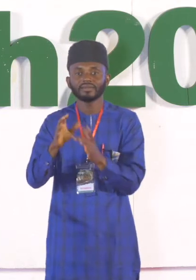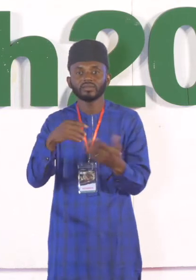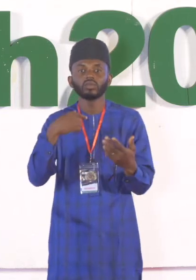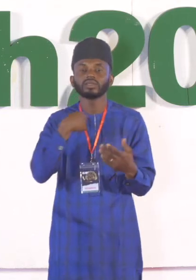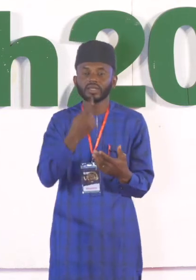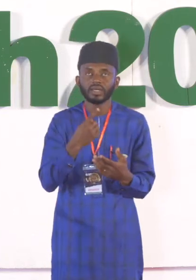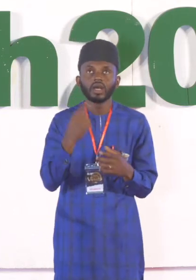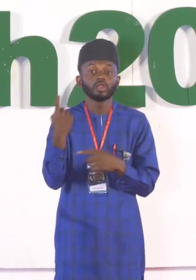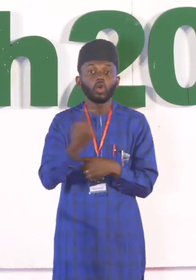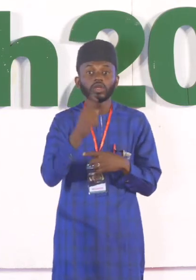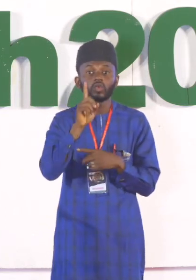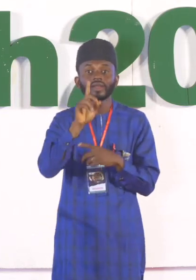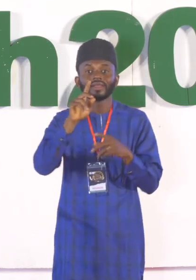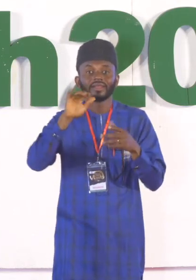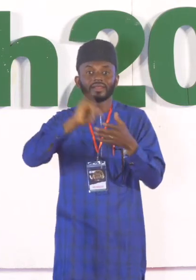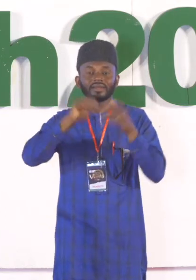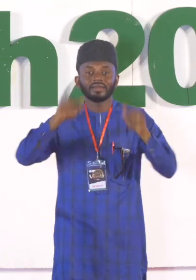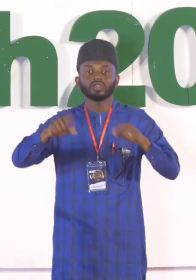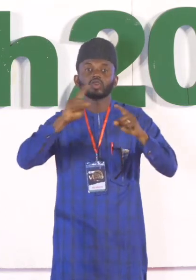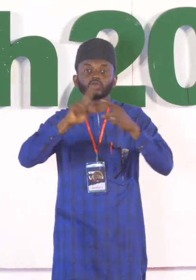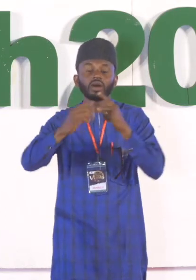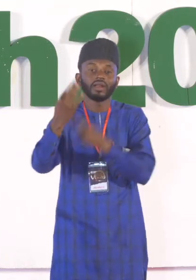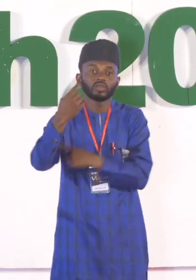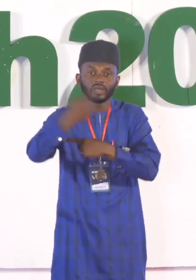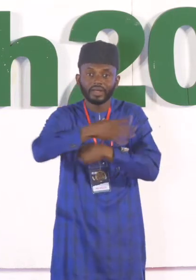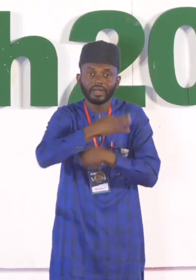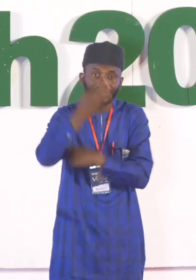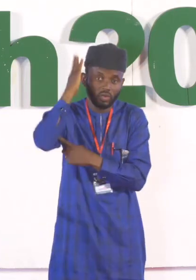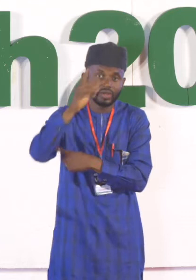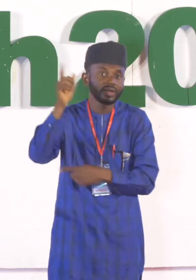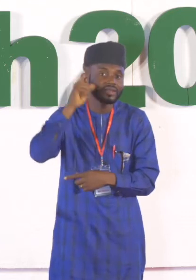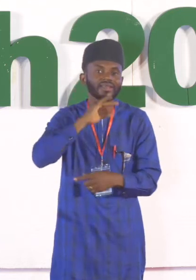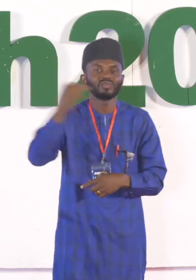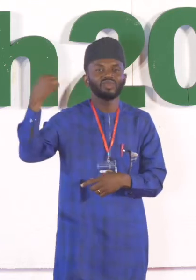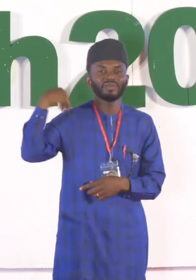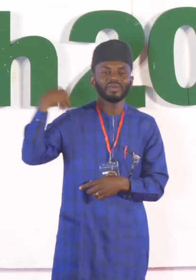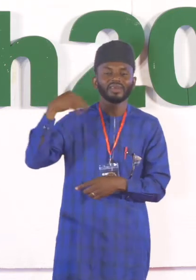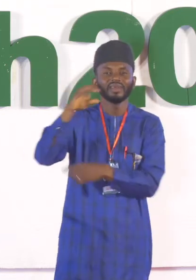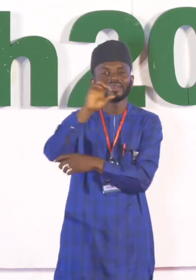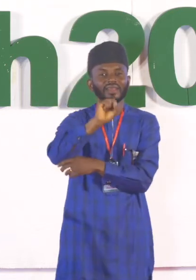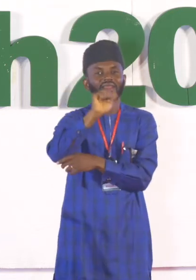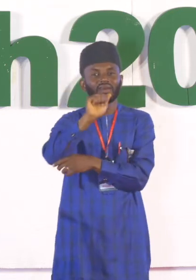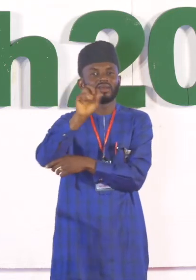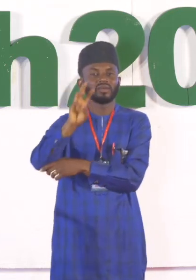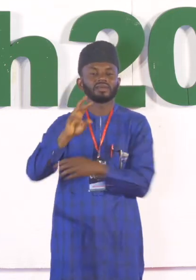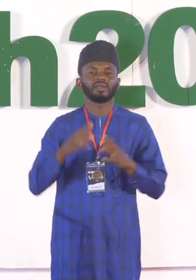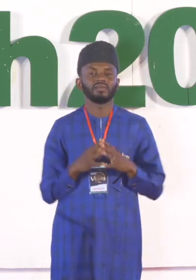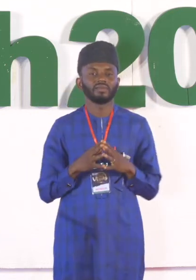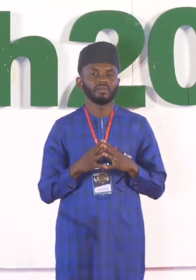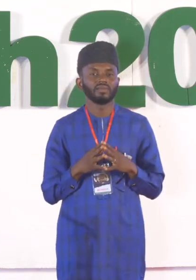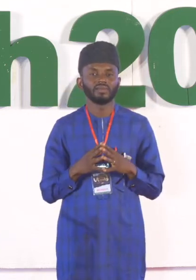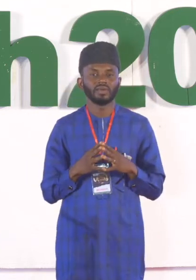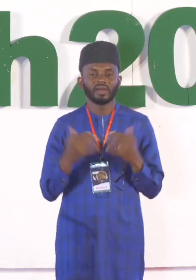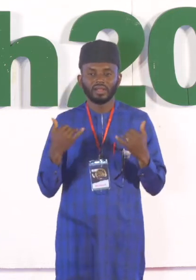the only one that could talk to Allah today and Allah will listen is Muhammad sallallahu alayhi wasallam.